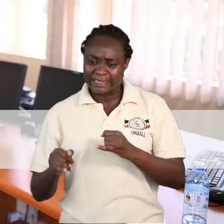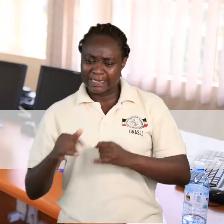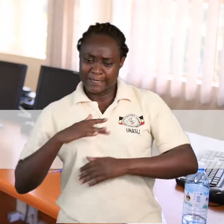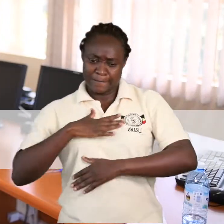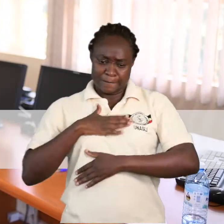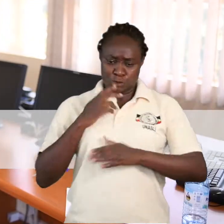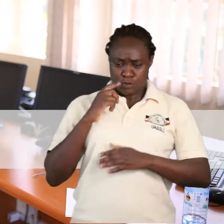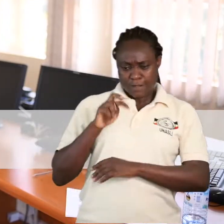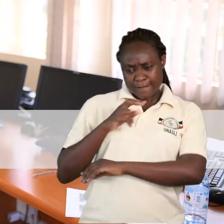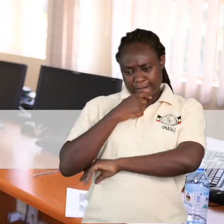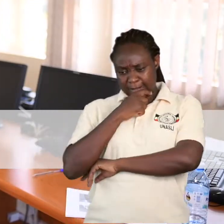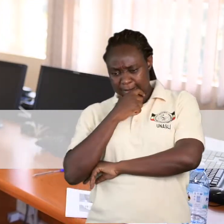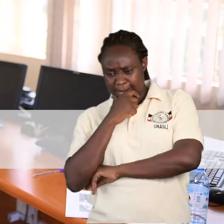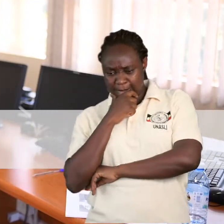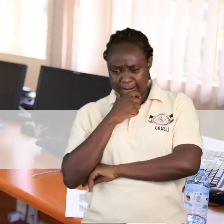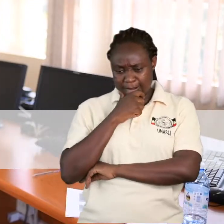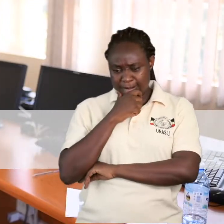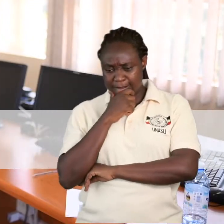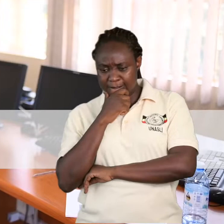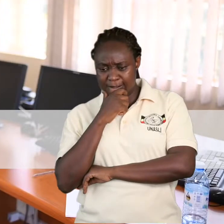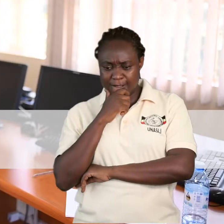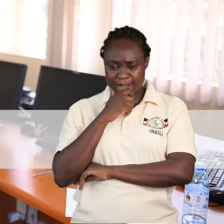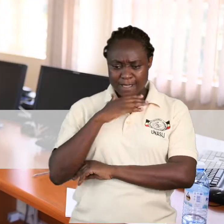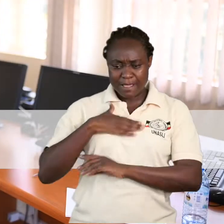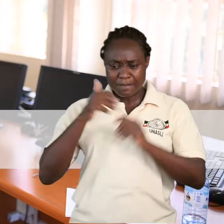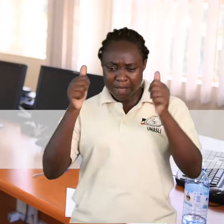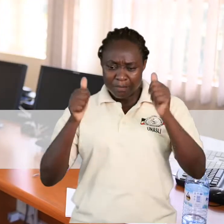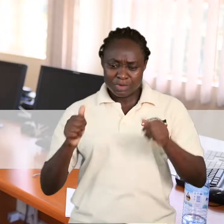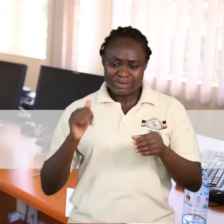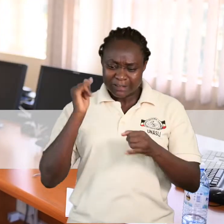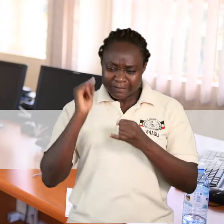the paper as your poster.